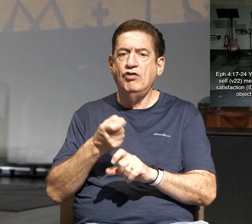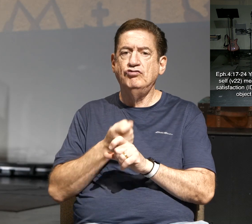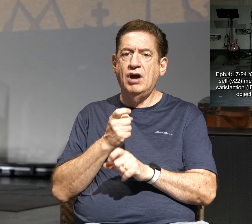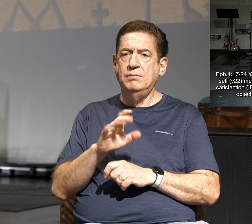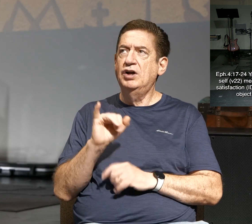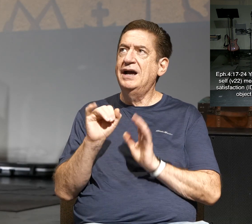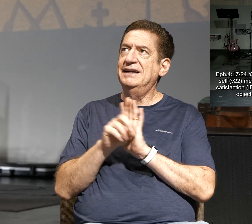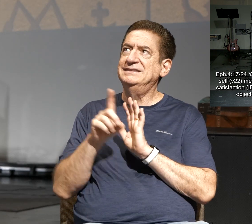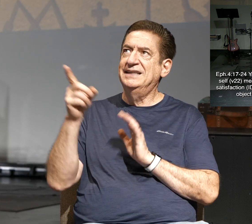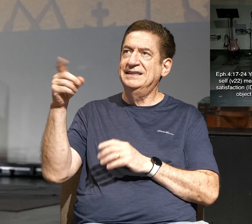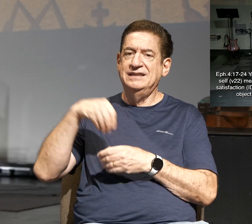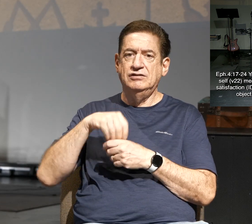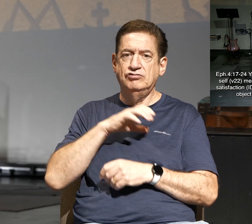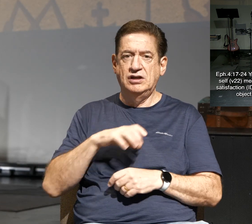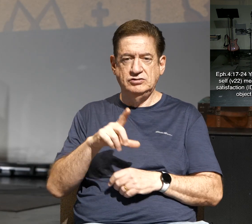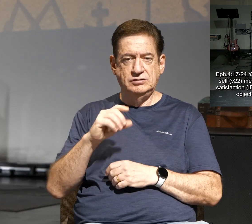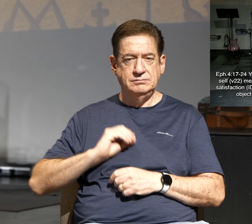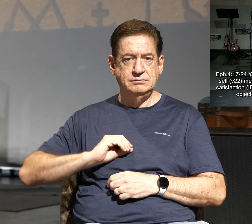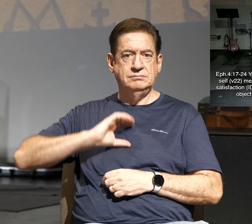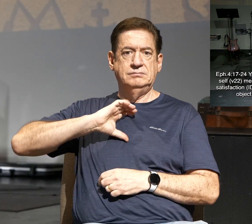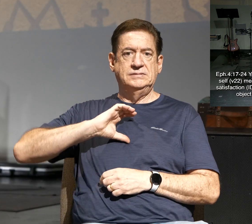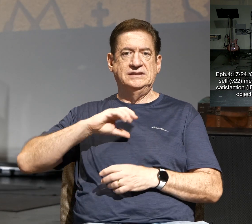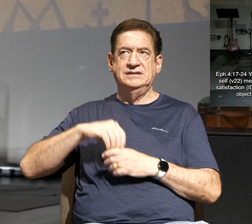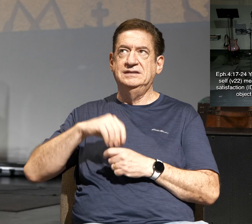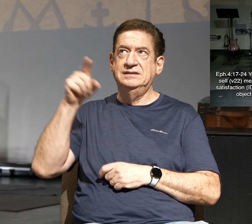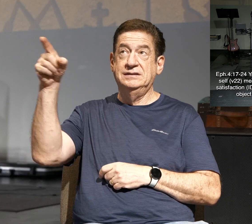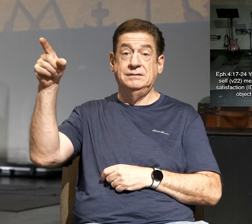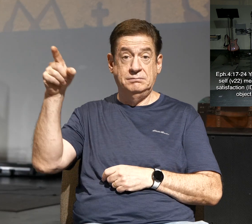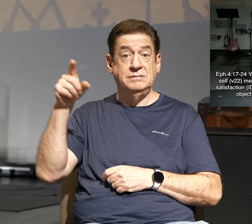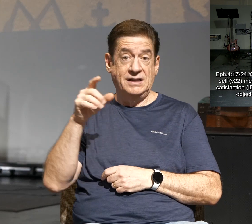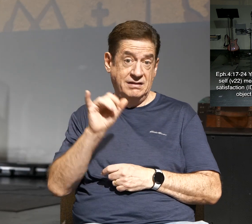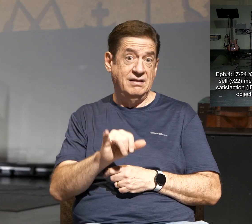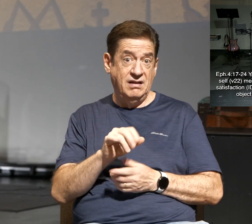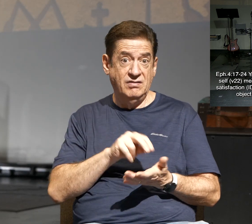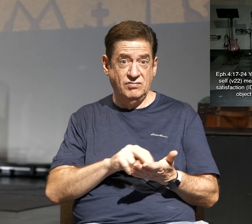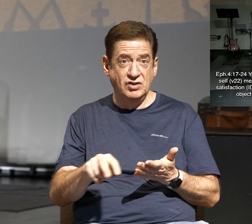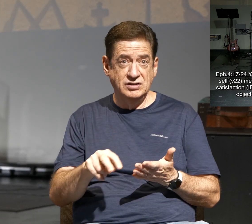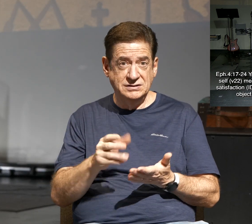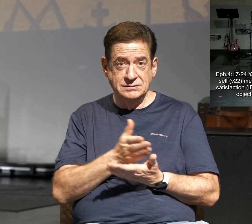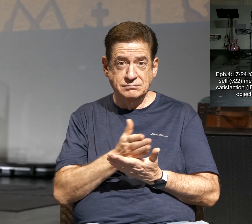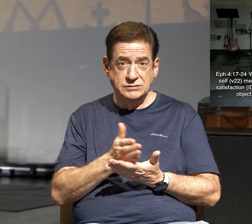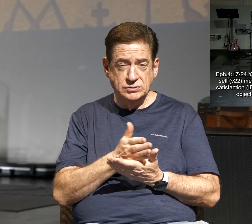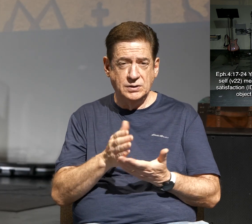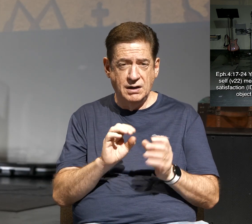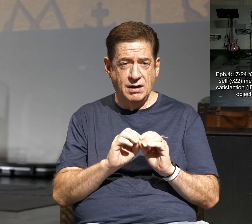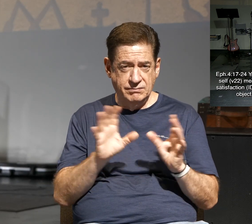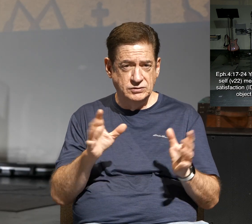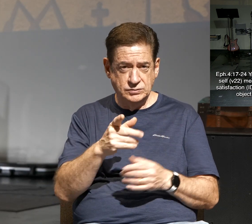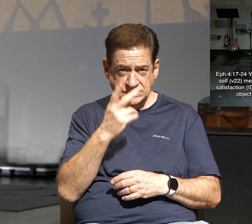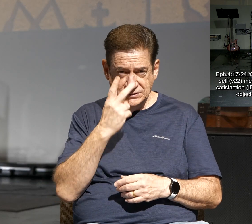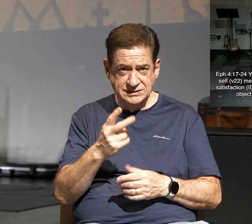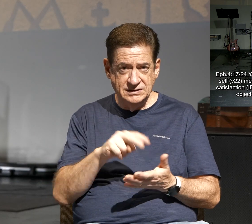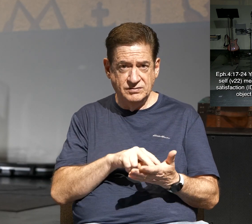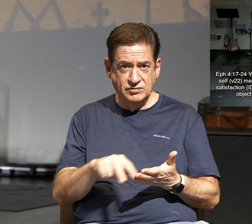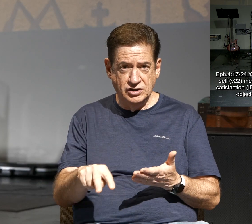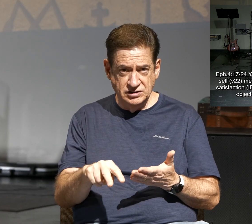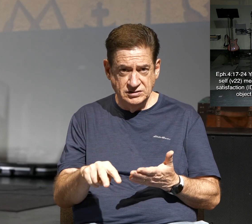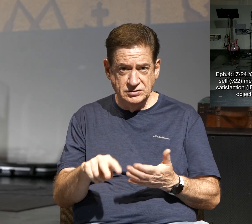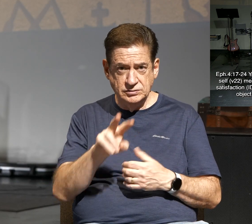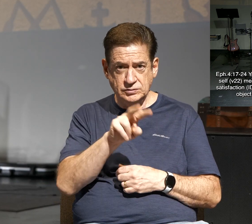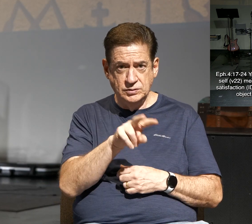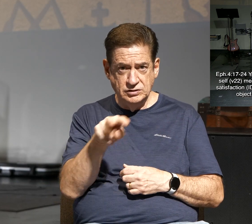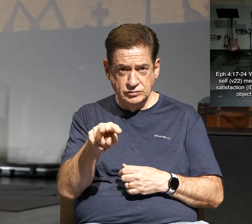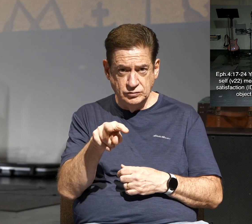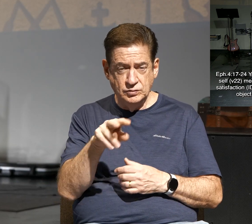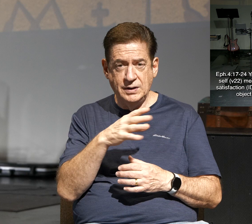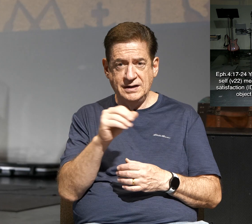your completeness in him. And there's a verse that goes between, you know, obviously you can see, that's verse 22